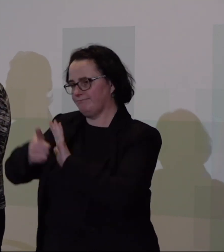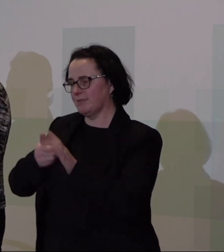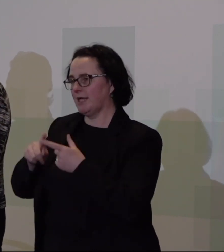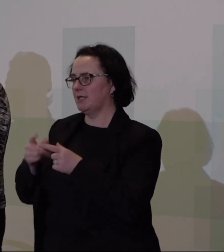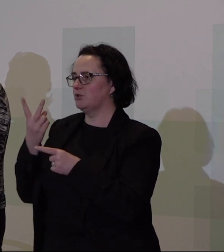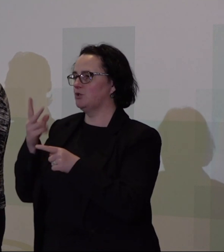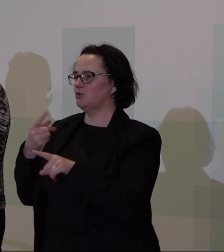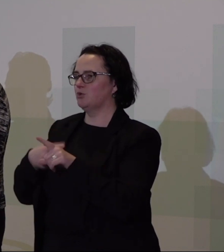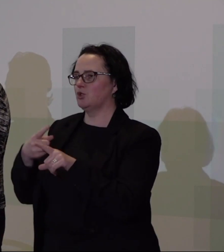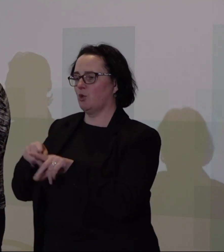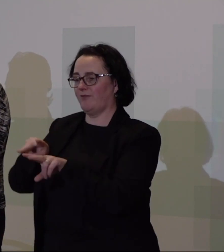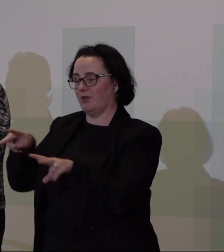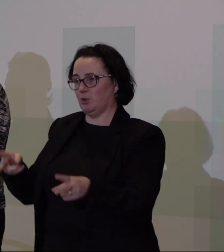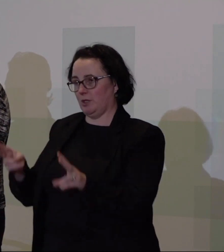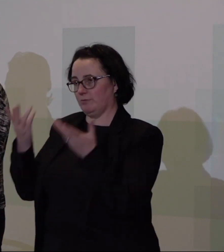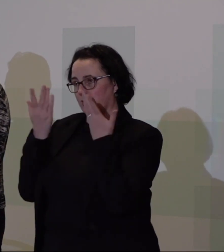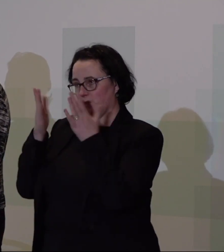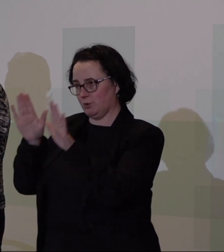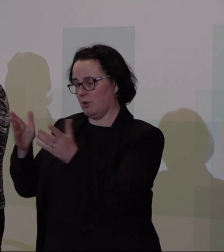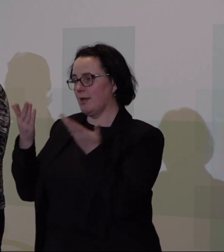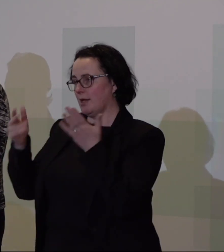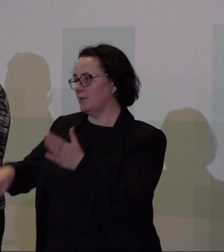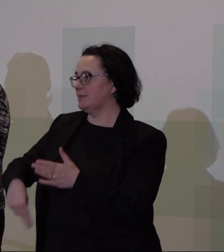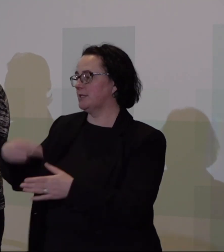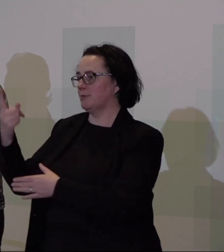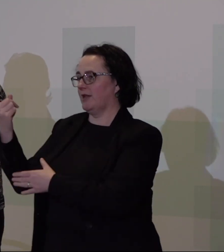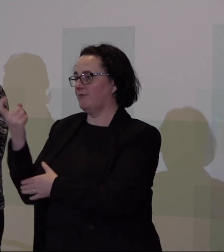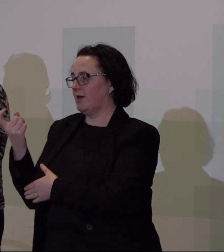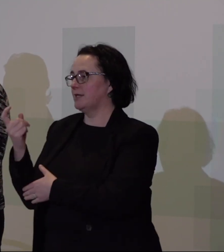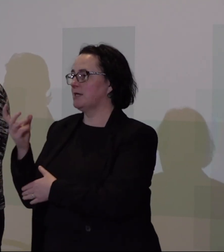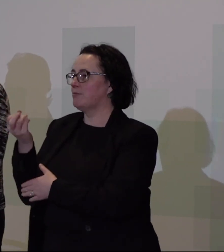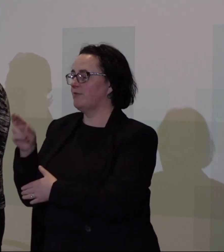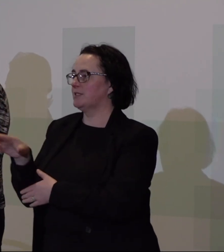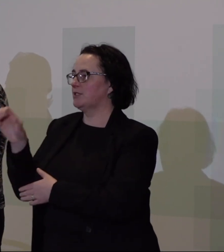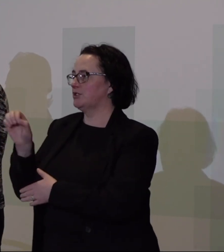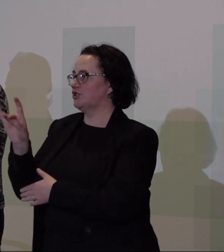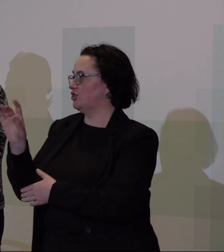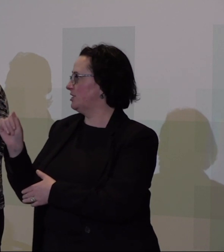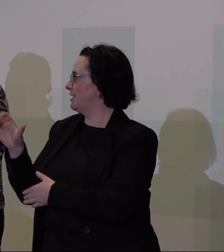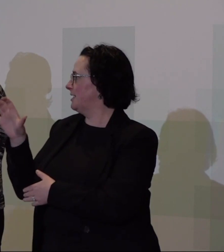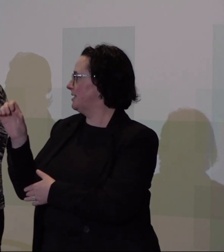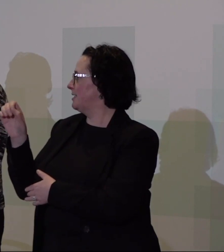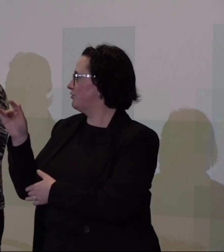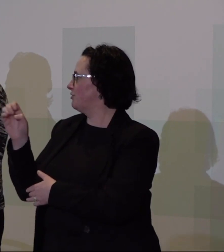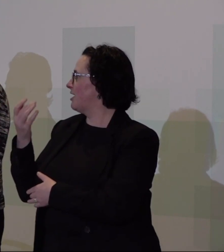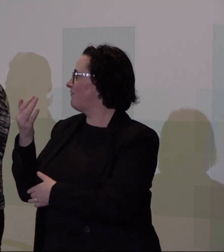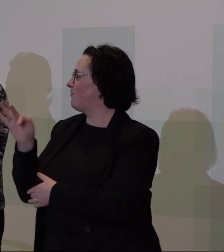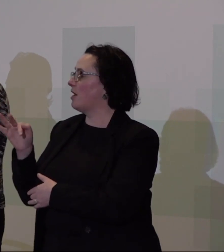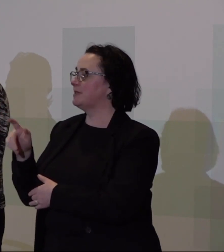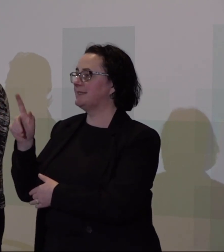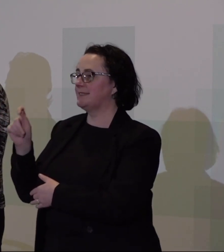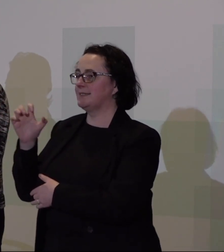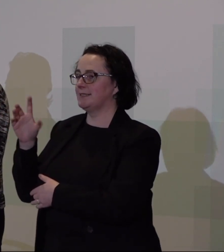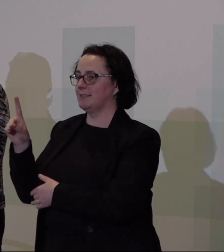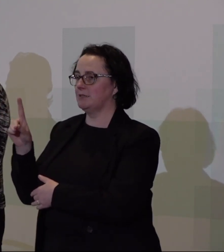videos. We're now going to invite to the podium Professor Sheila Green from Trinity College Dublin,